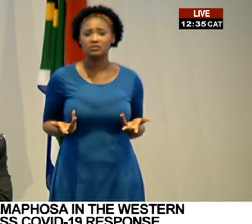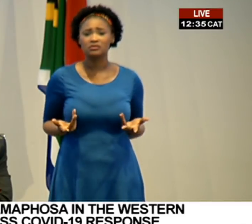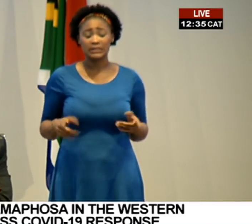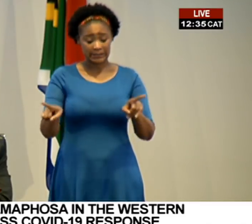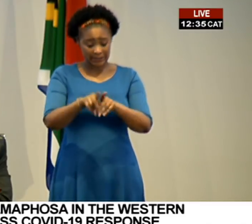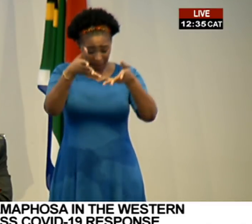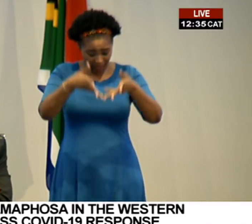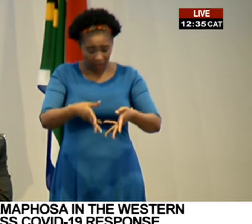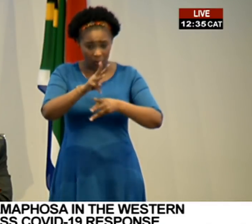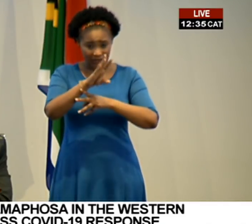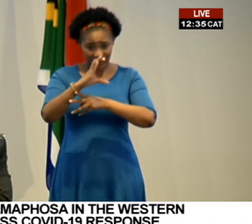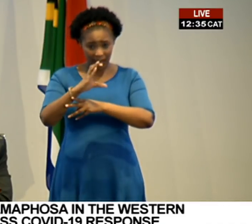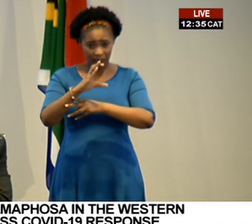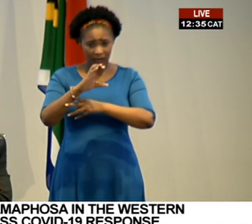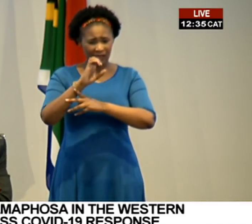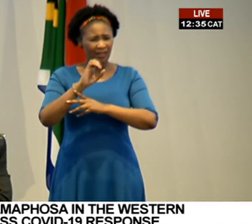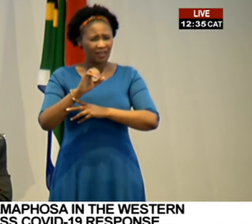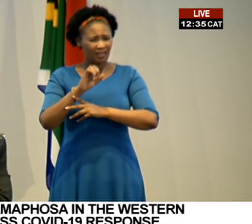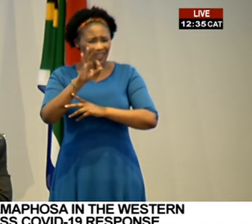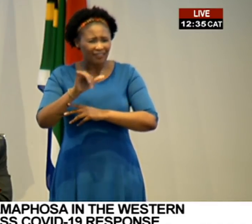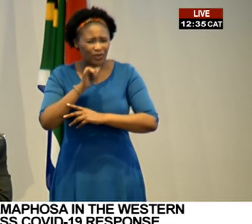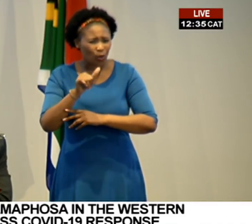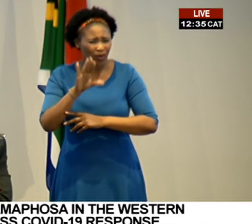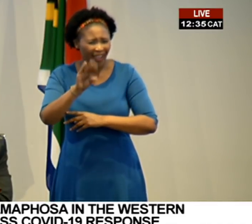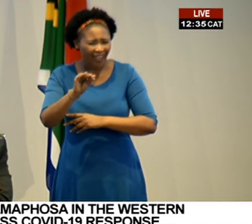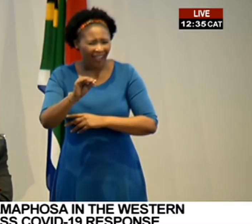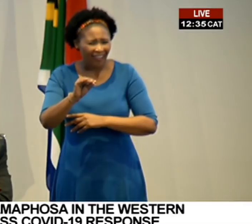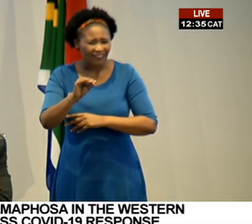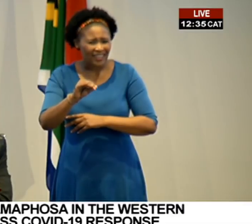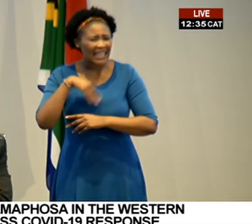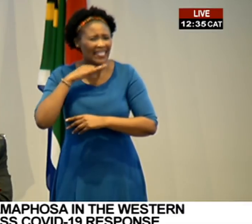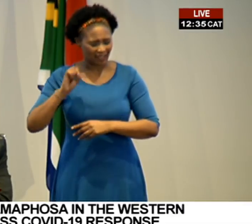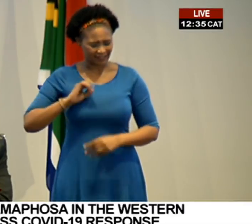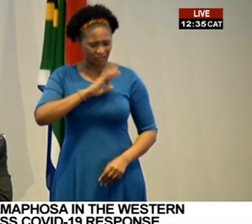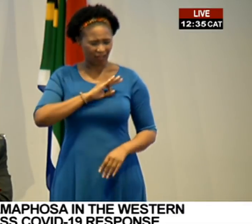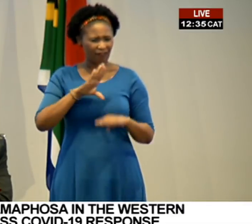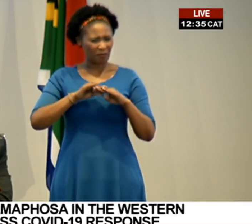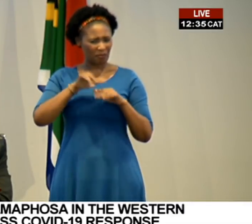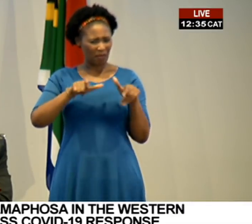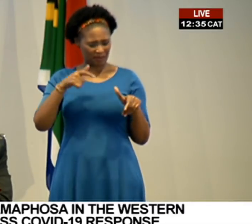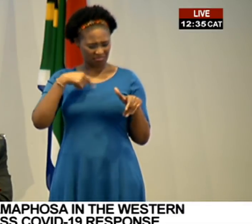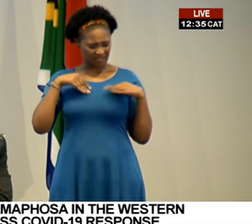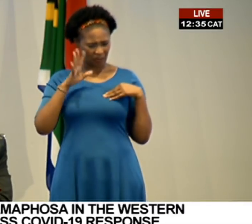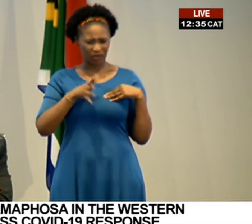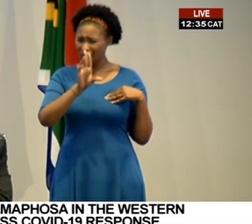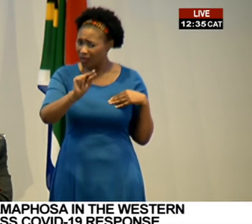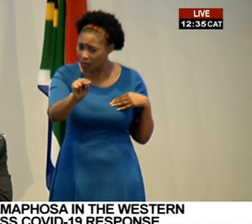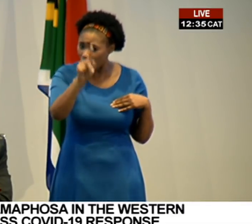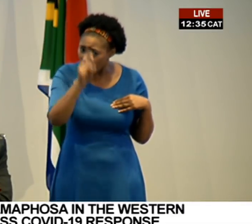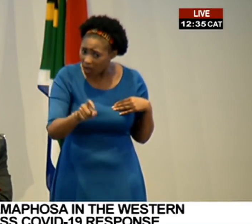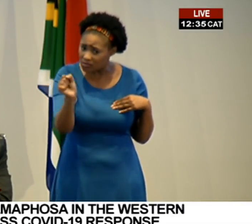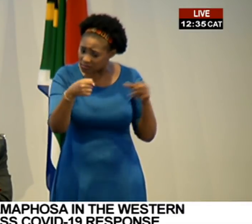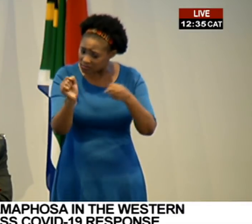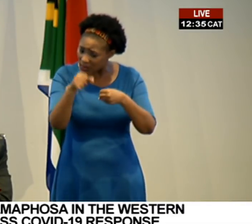here, not having enough staff members is not going to be an excuse that I will accept. We've got to find